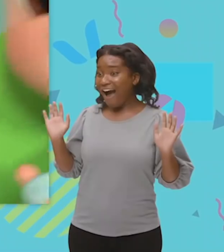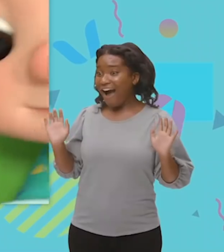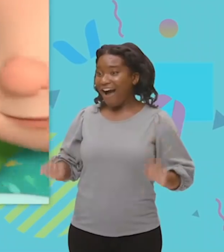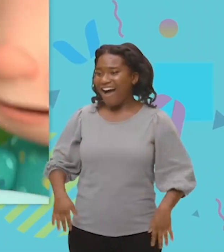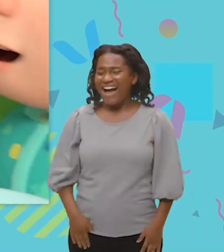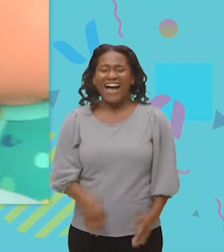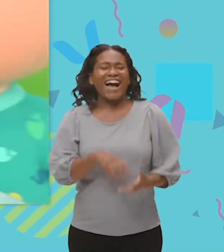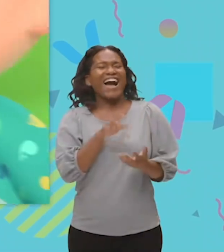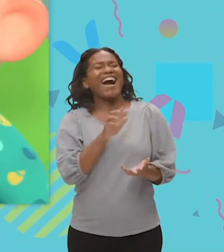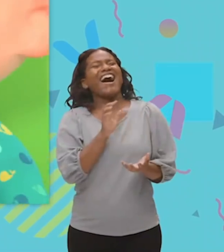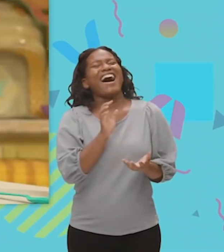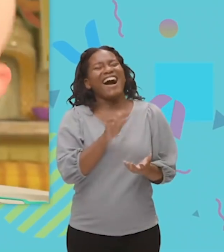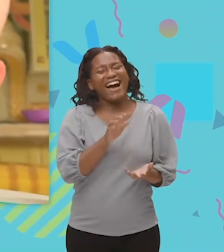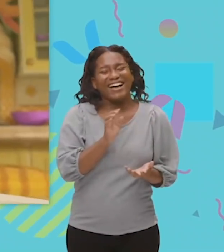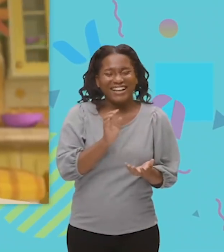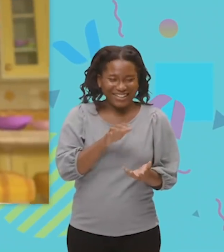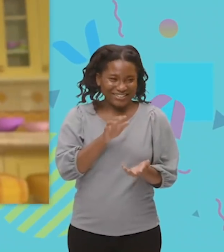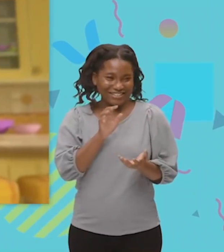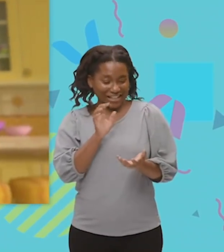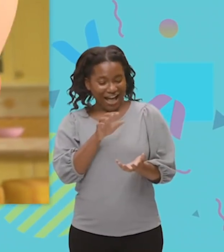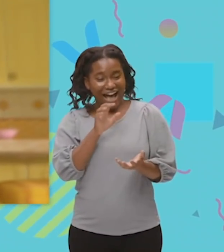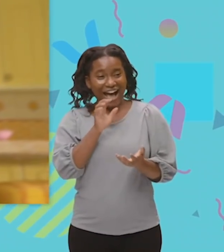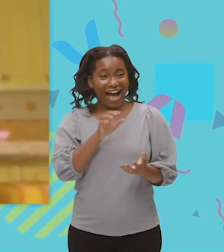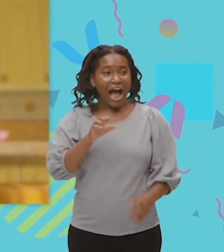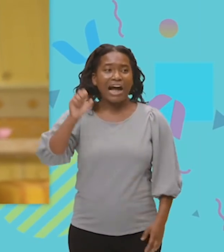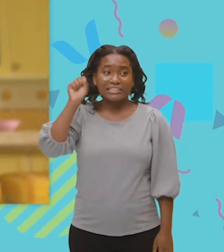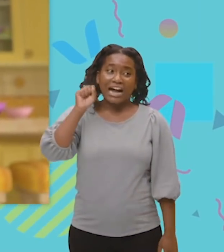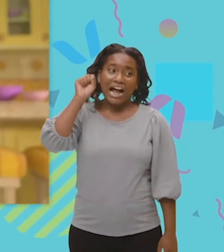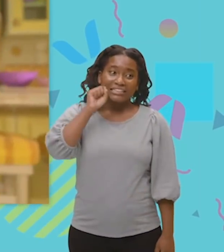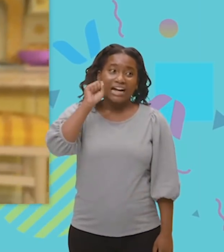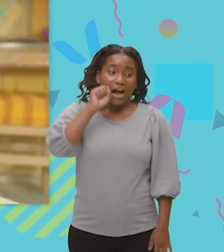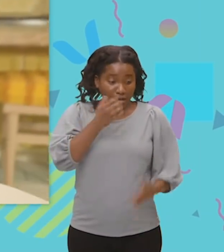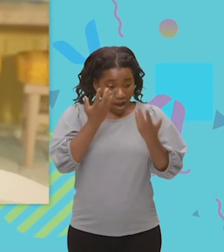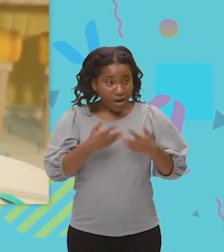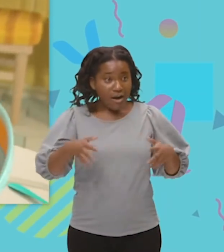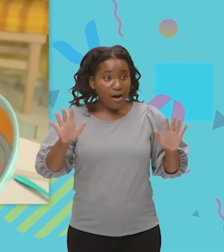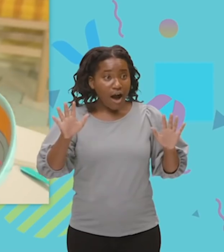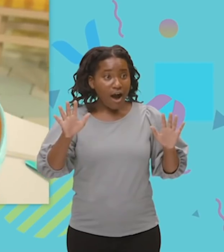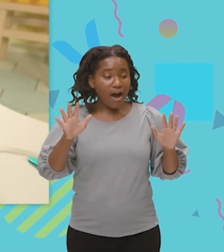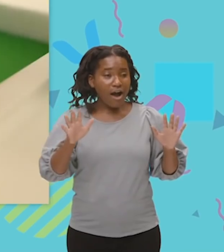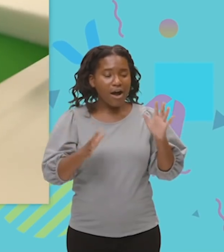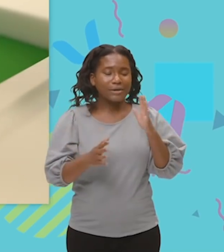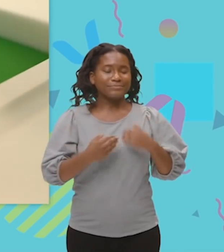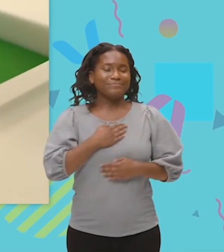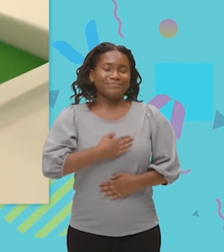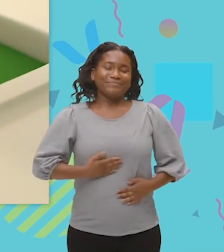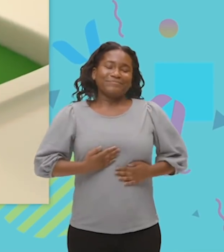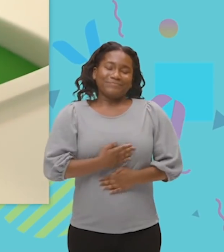you see. Ha, ha, ha, the carrots are all gone now. Yum, yum,